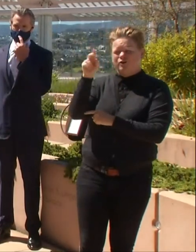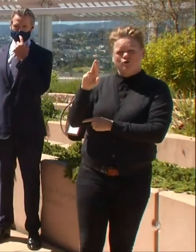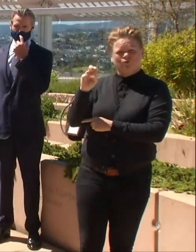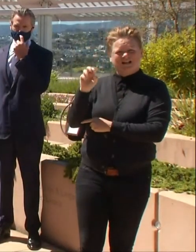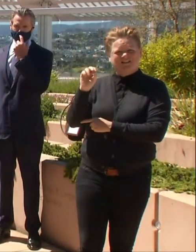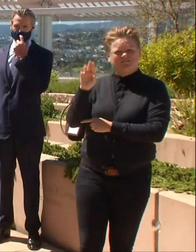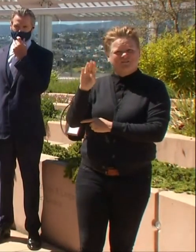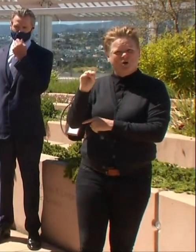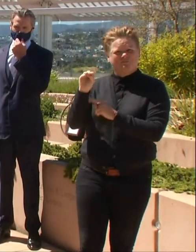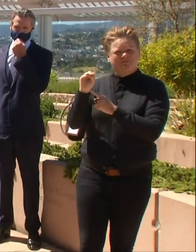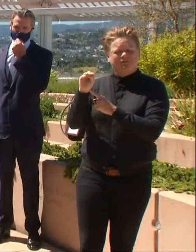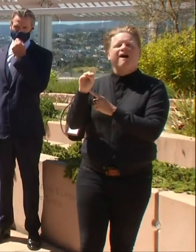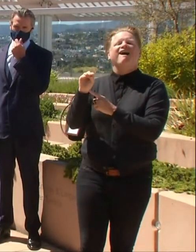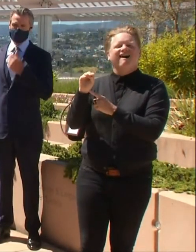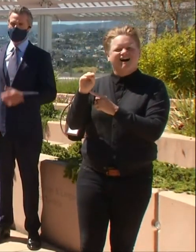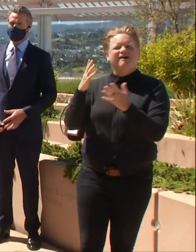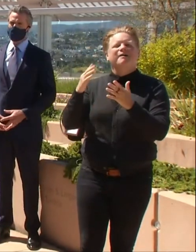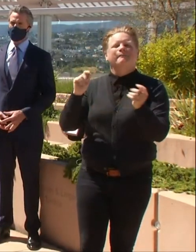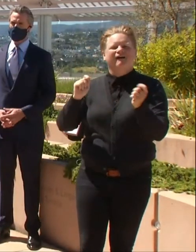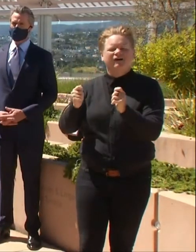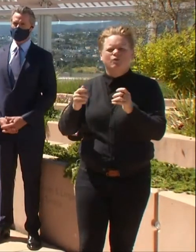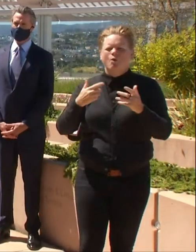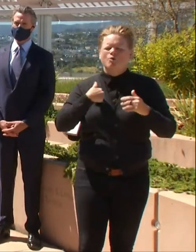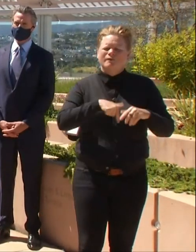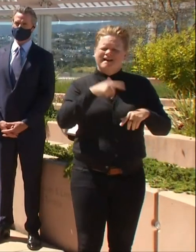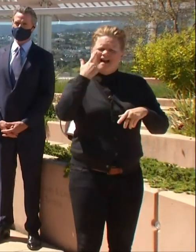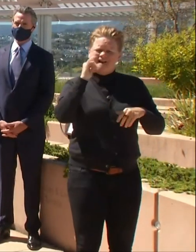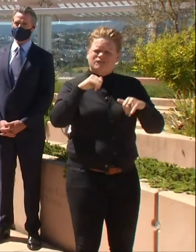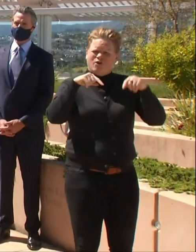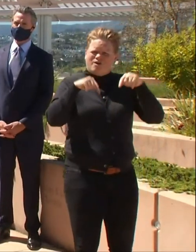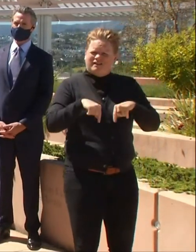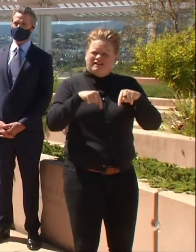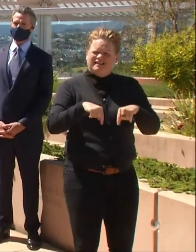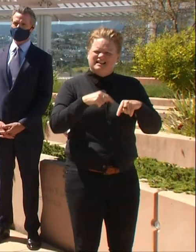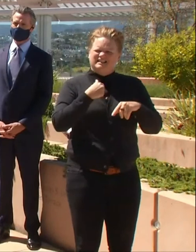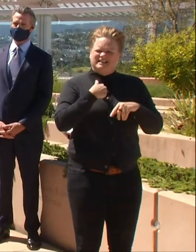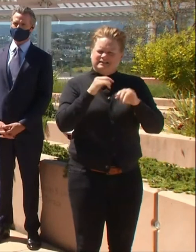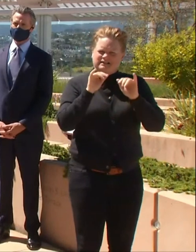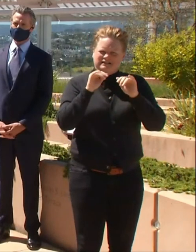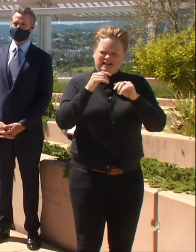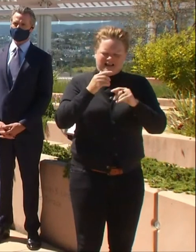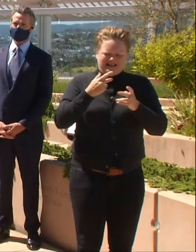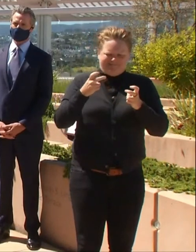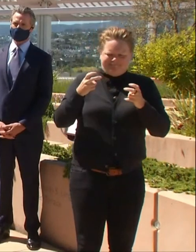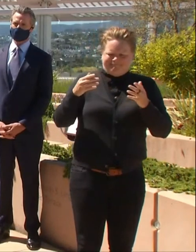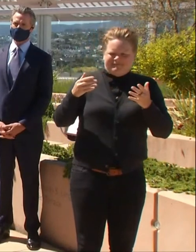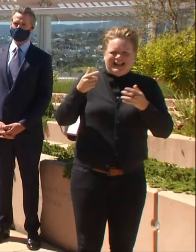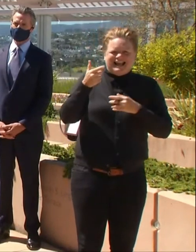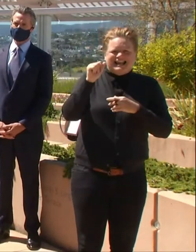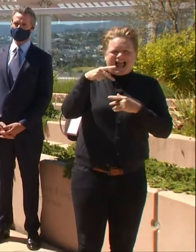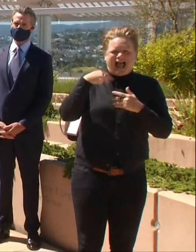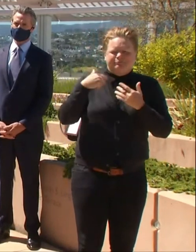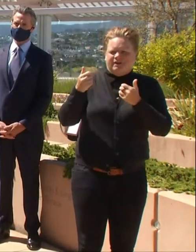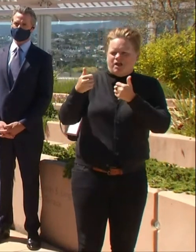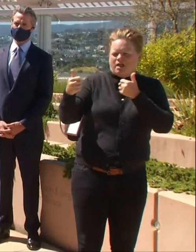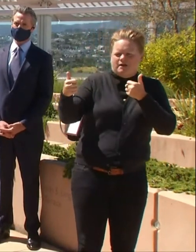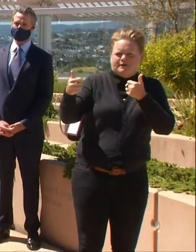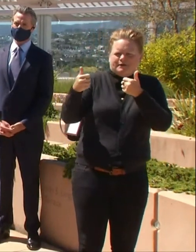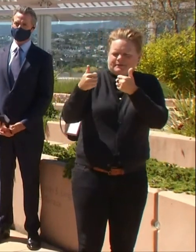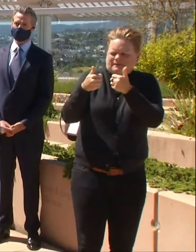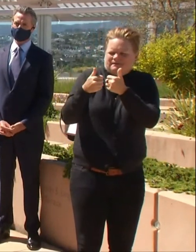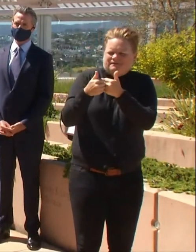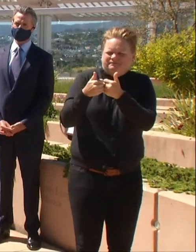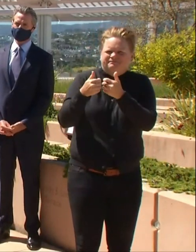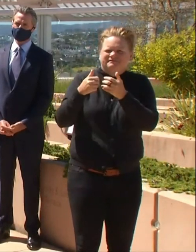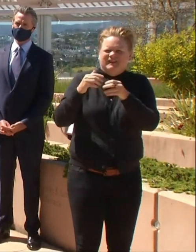to fill the gaps, knowing that there's only so much you can do without it's a problem we see in cities like Chicago and Washington and New